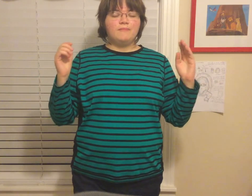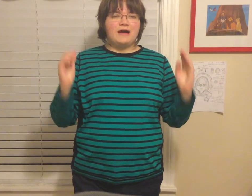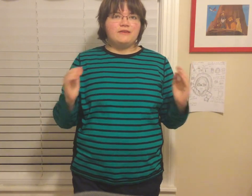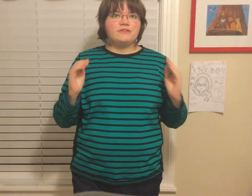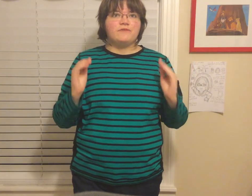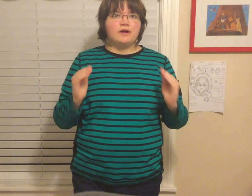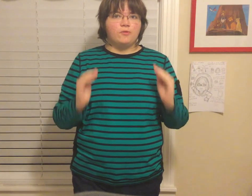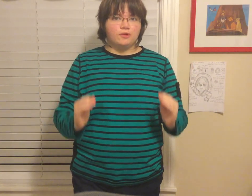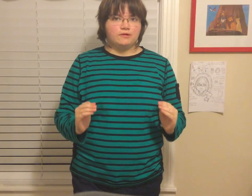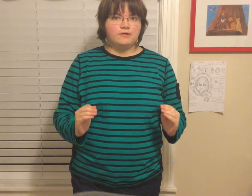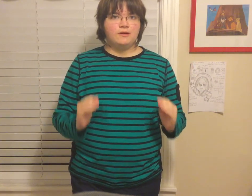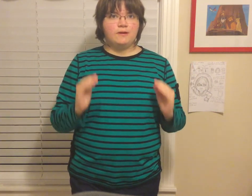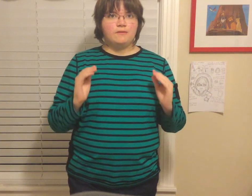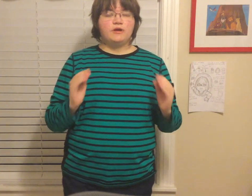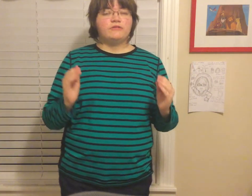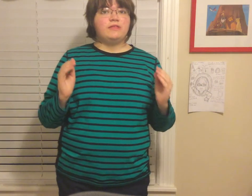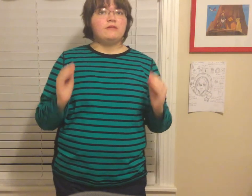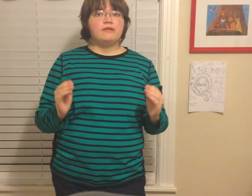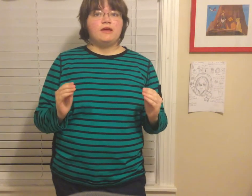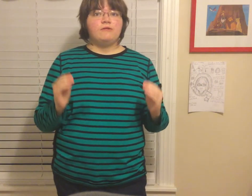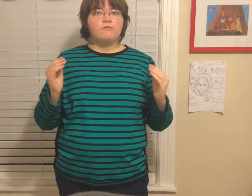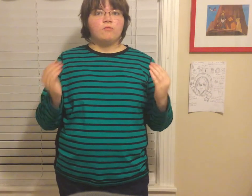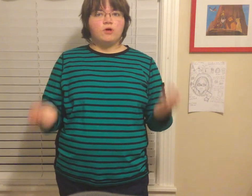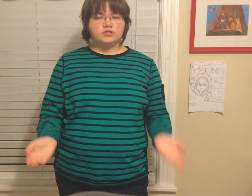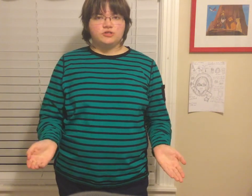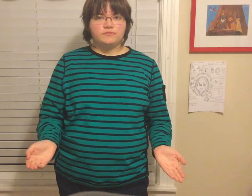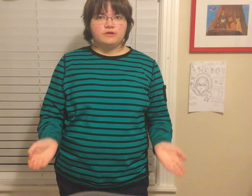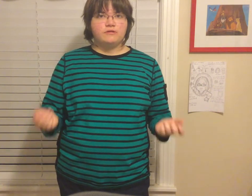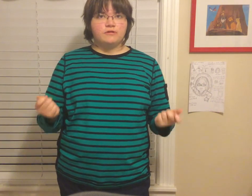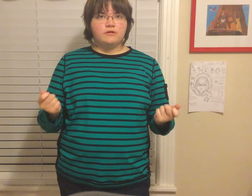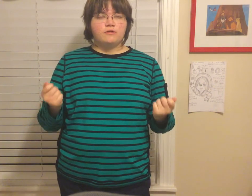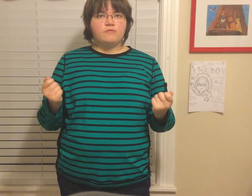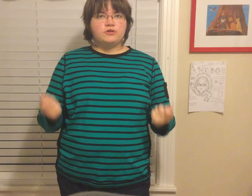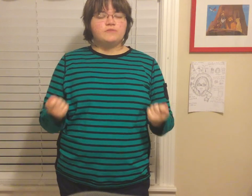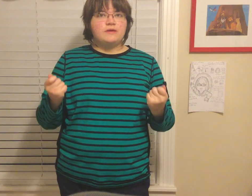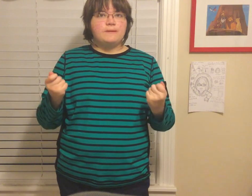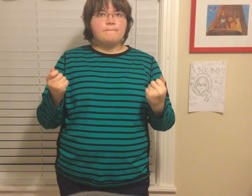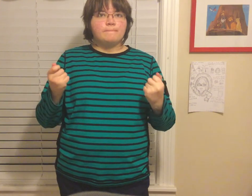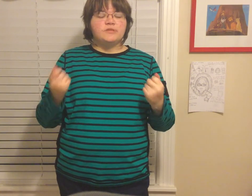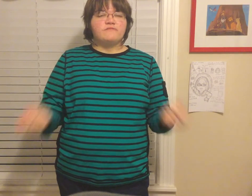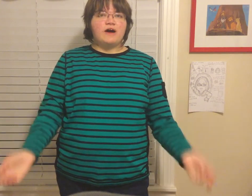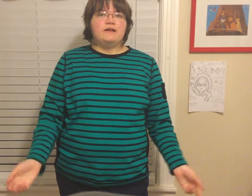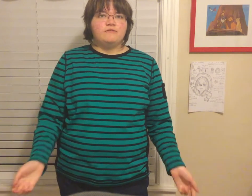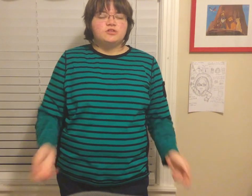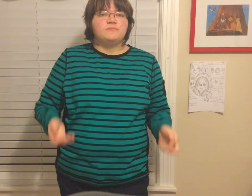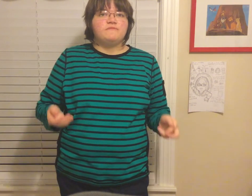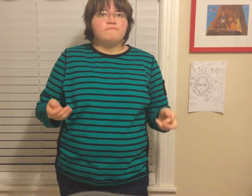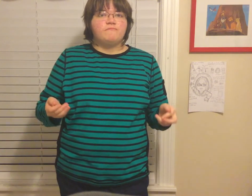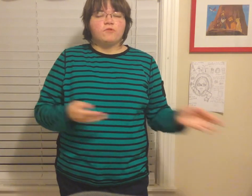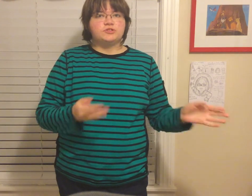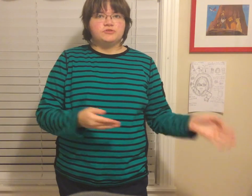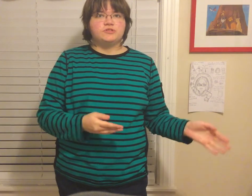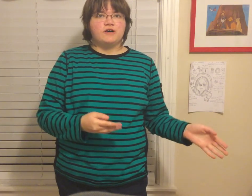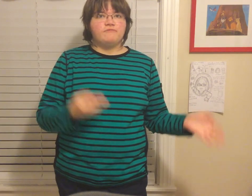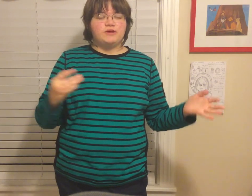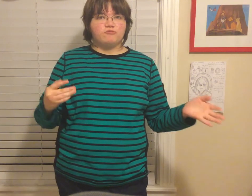I think it's very important, because at the end of the day, we're all just human. We shouldn't be divided, we shouldn't be forced to do stuff because